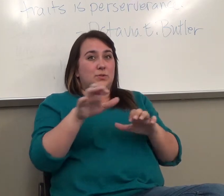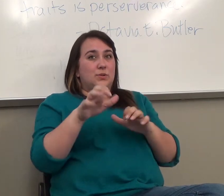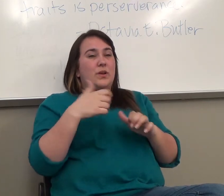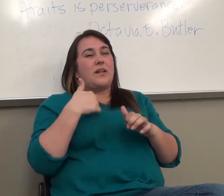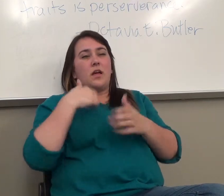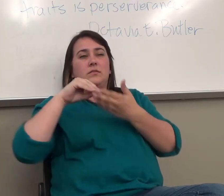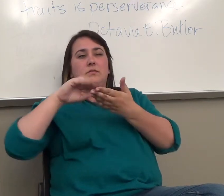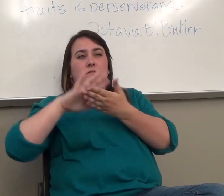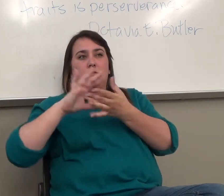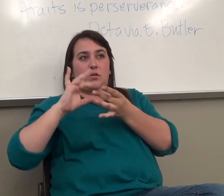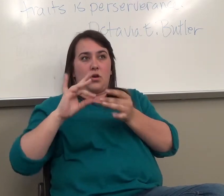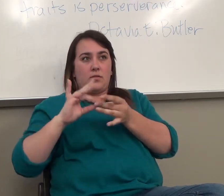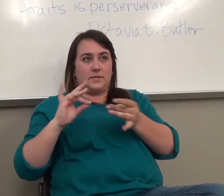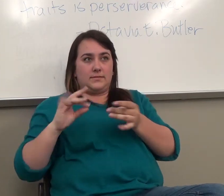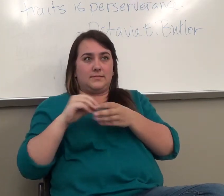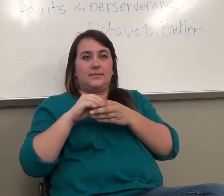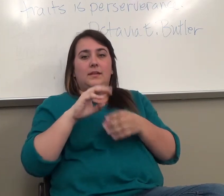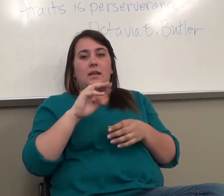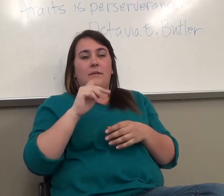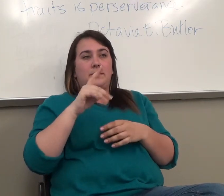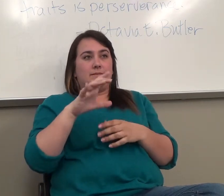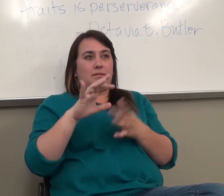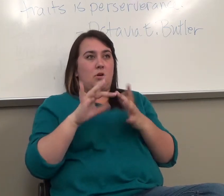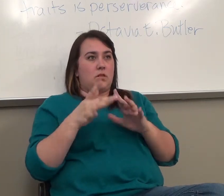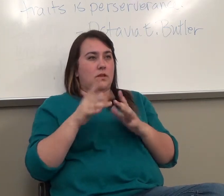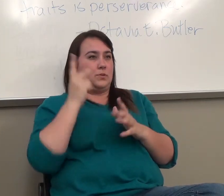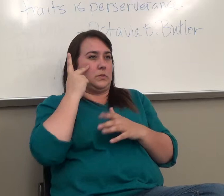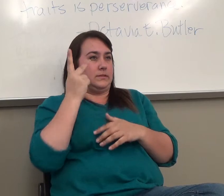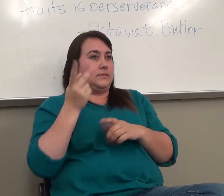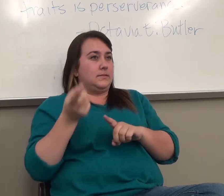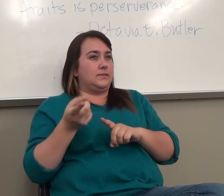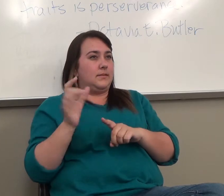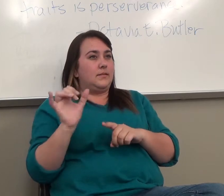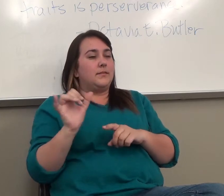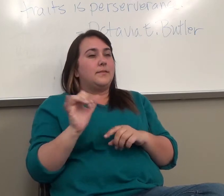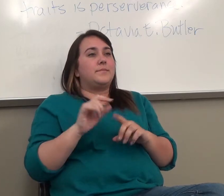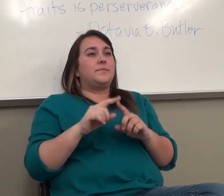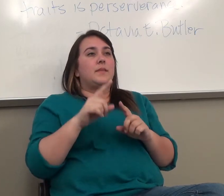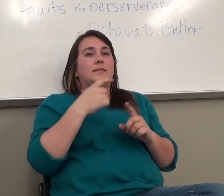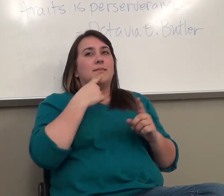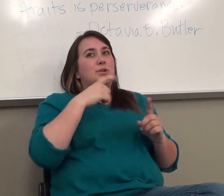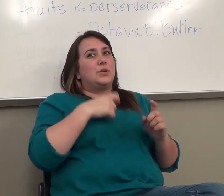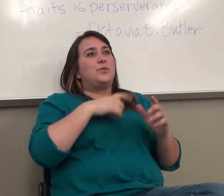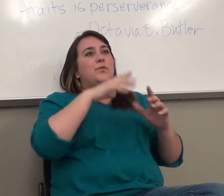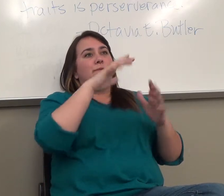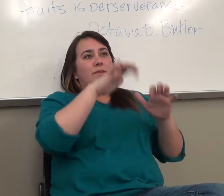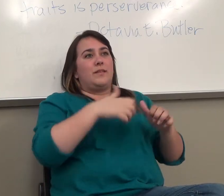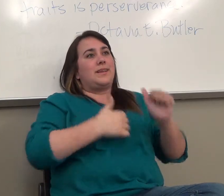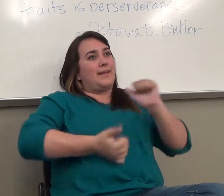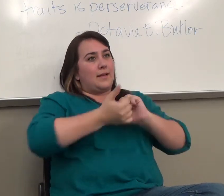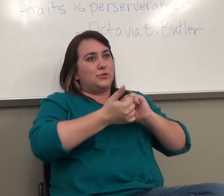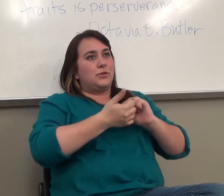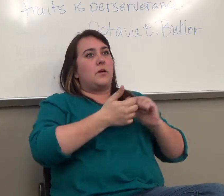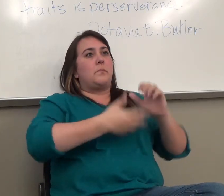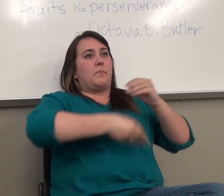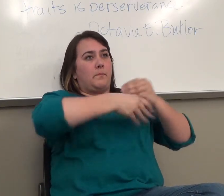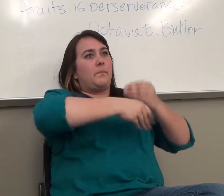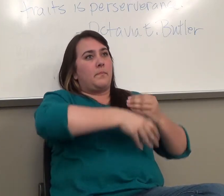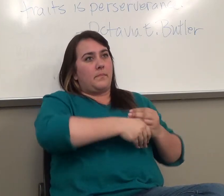it's in MPC Online, so you can go in there and look. You need to fill in. You need to catch up and fill in. I don't accept